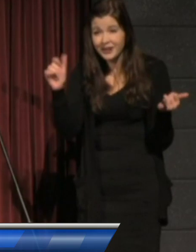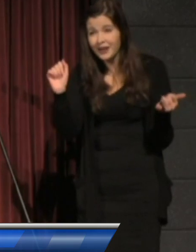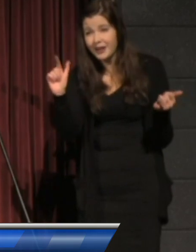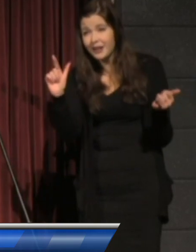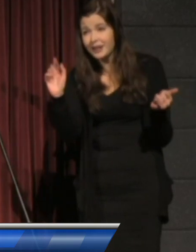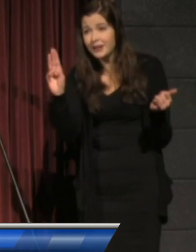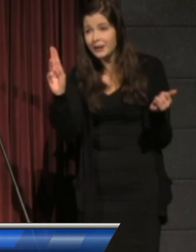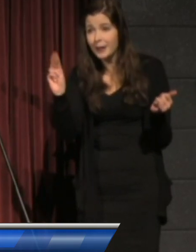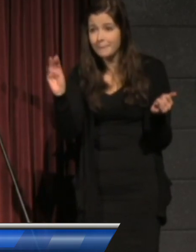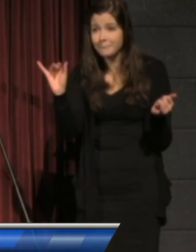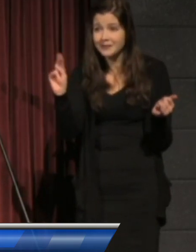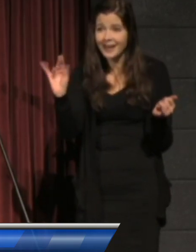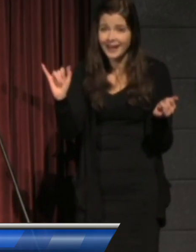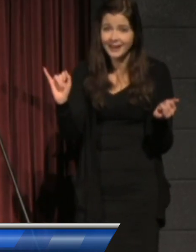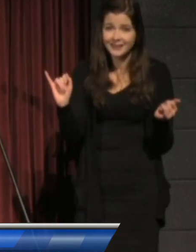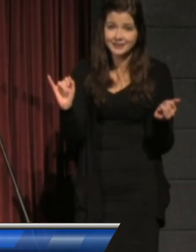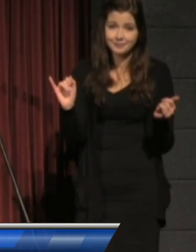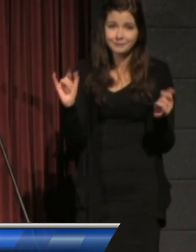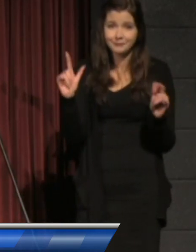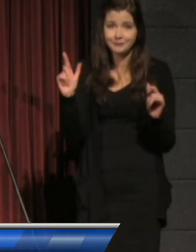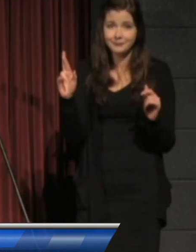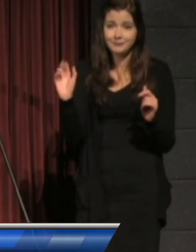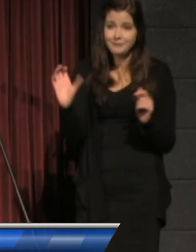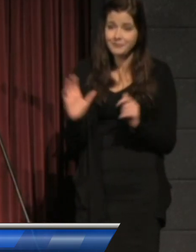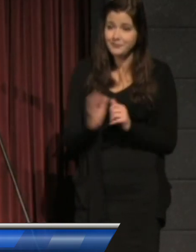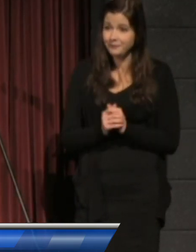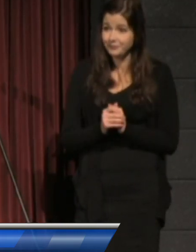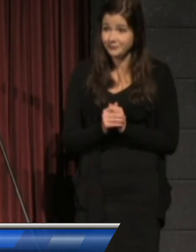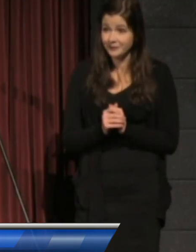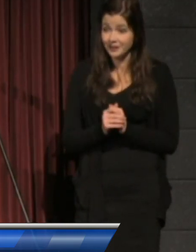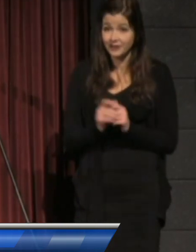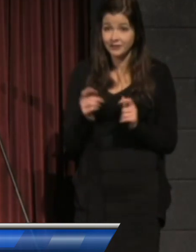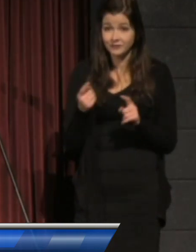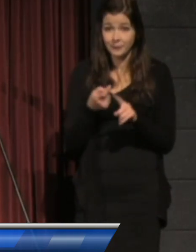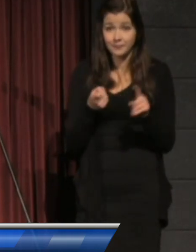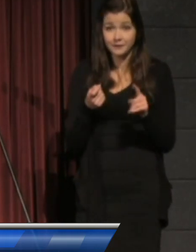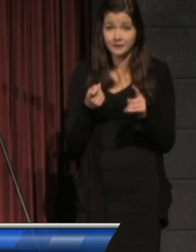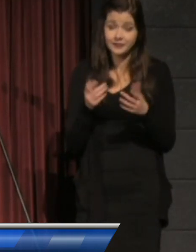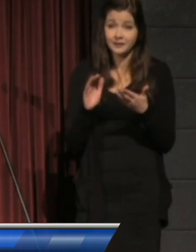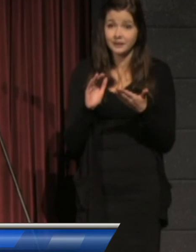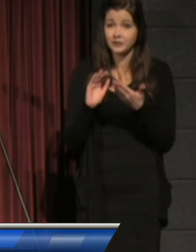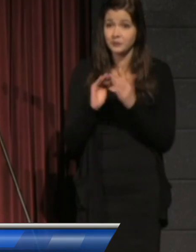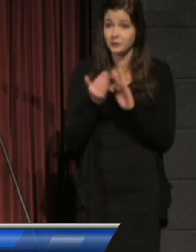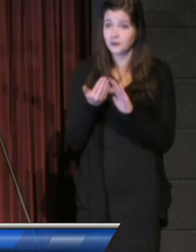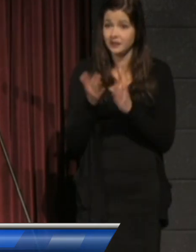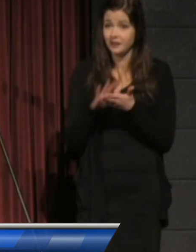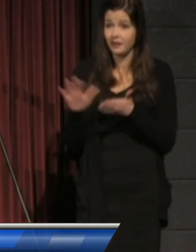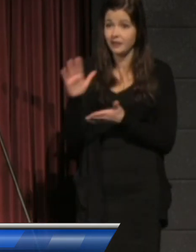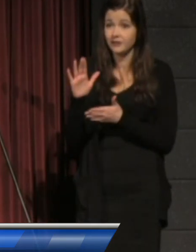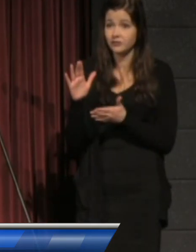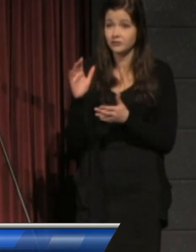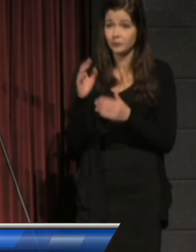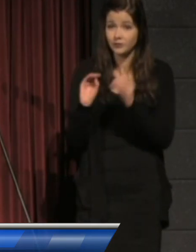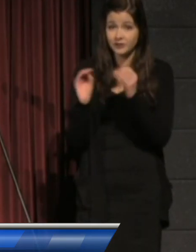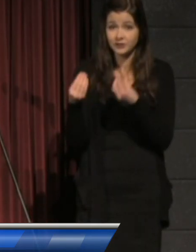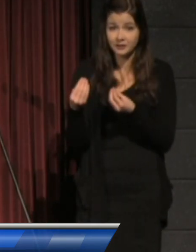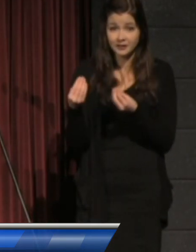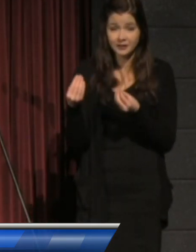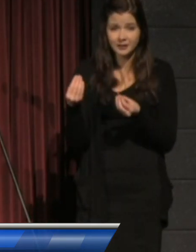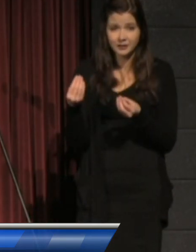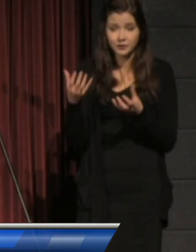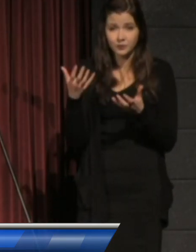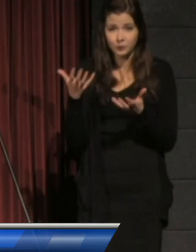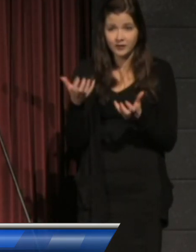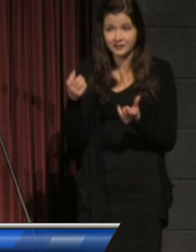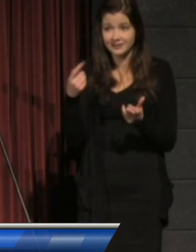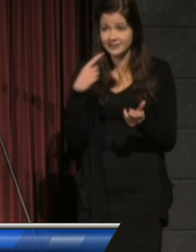of Lake Region State College. On behalf of the Community College Foundation, we wish you much happiness and